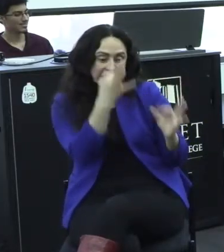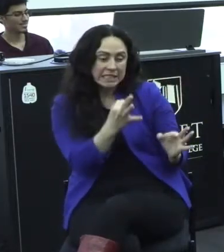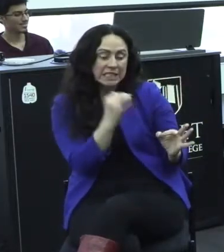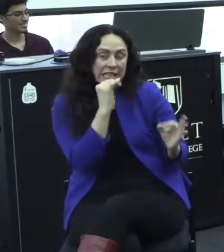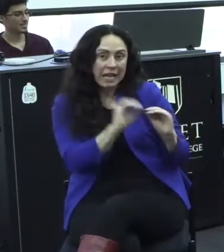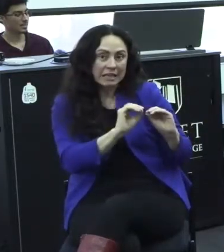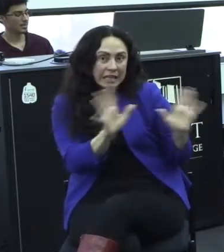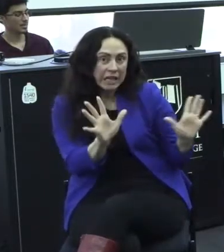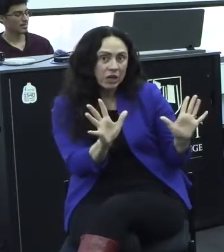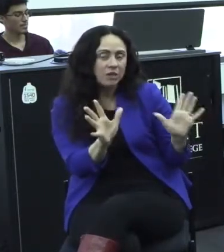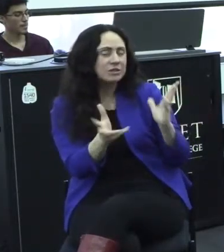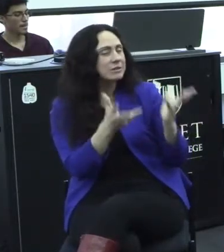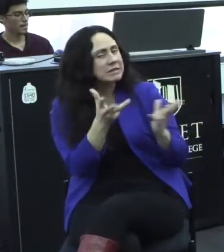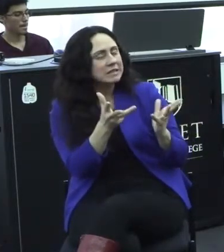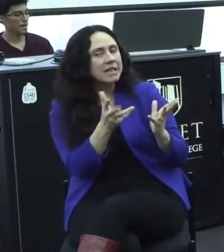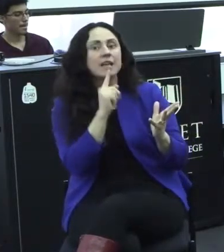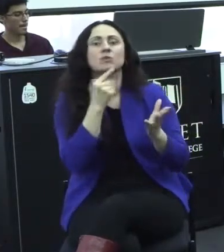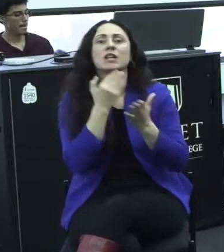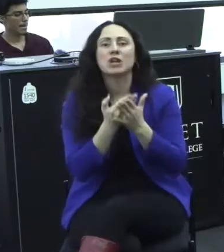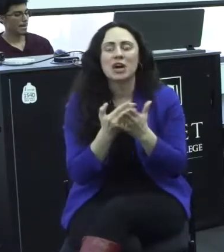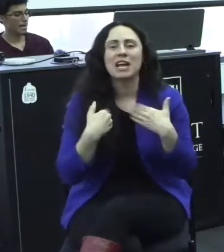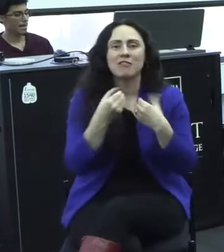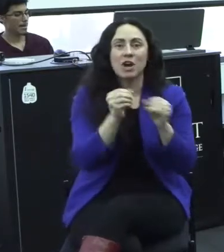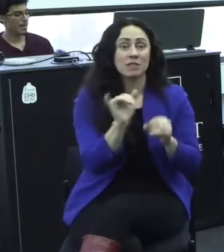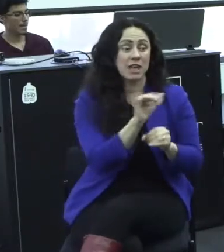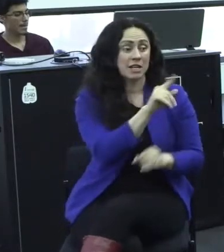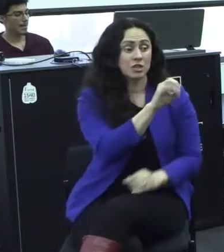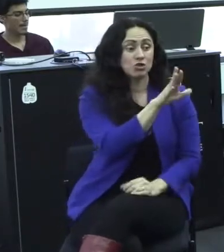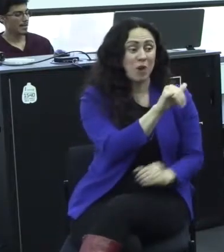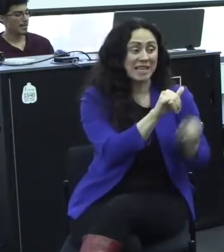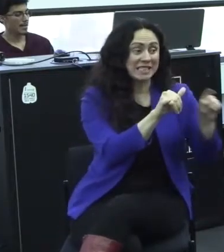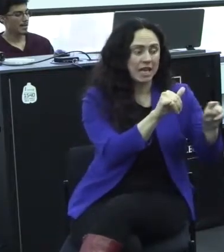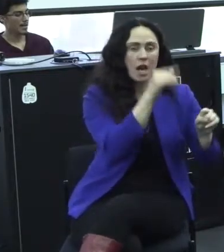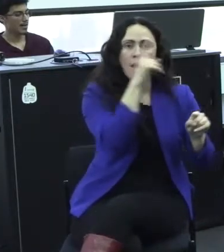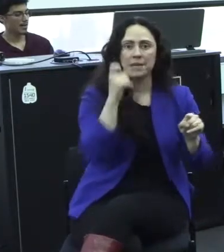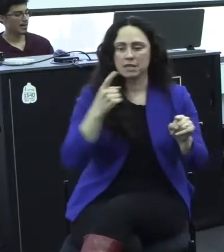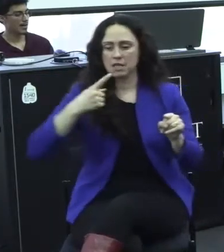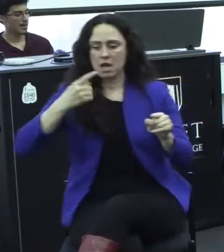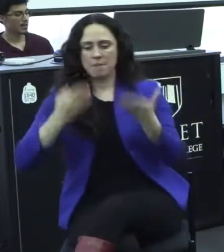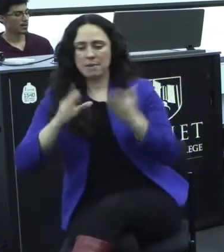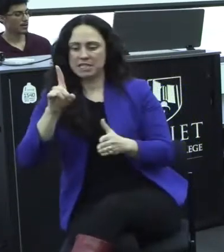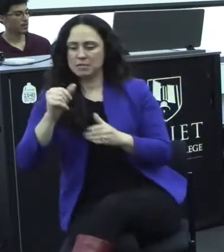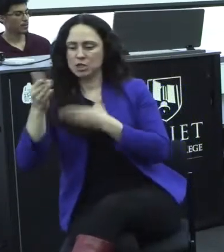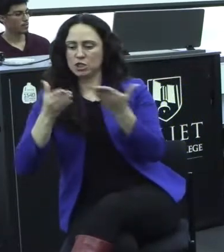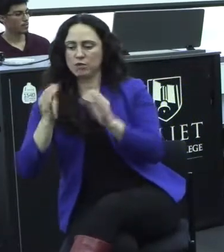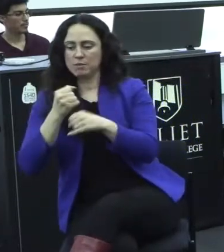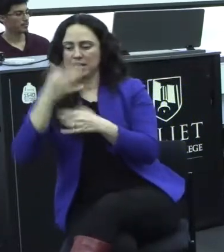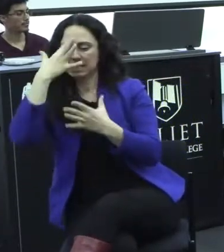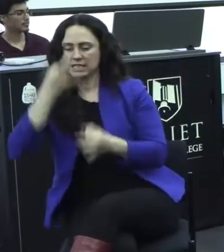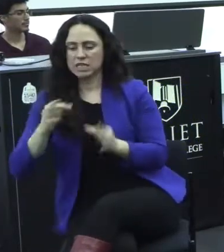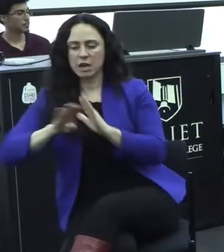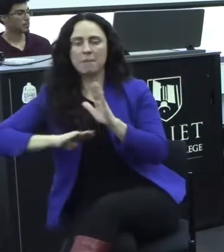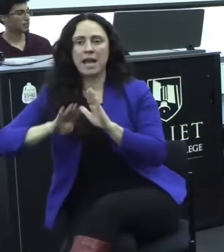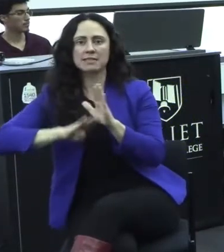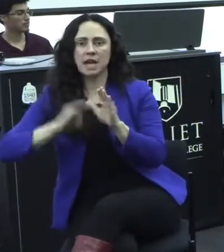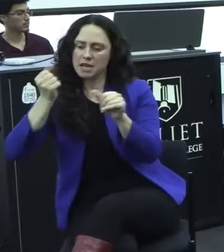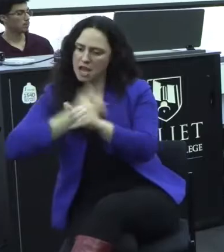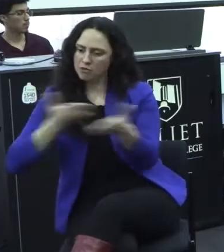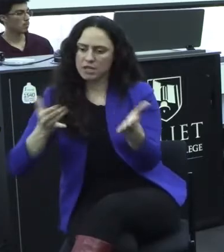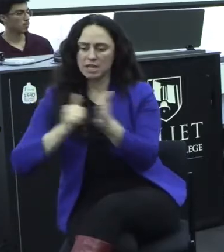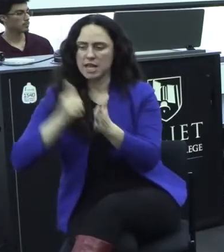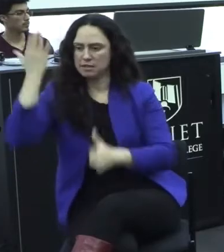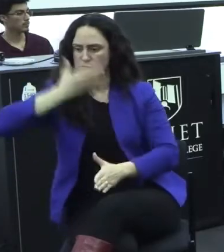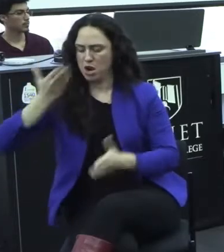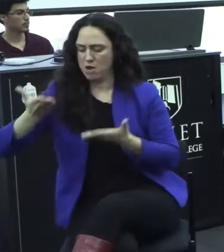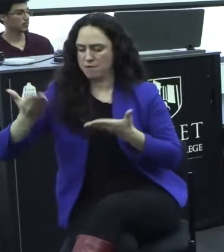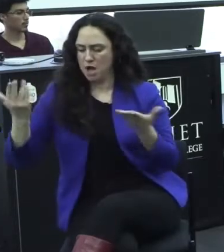that is. And so it's really great having an office like Tracy's, because we might make a decision in our office based on everything that's in front of